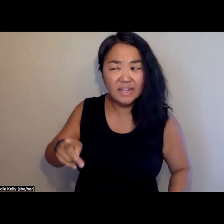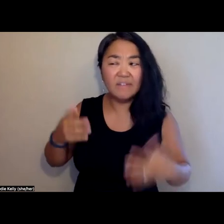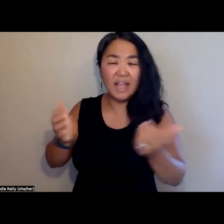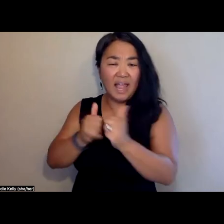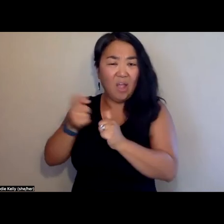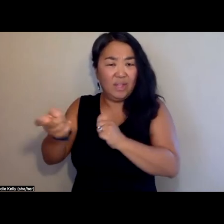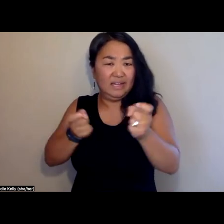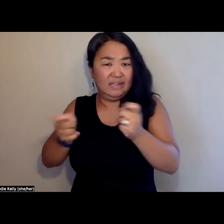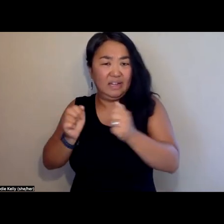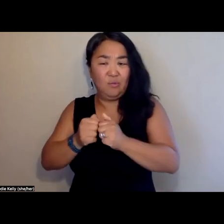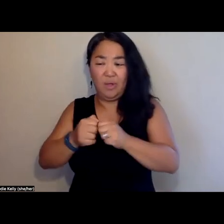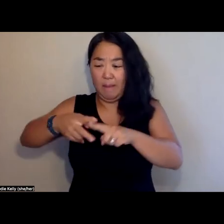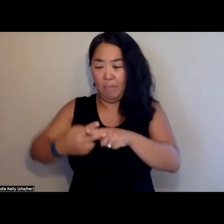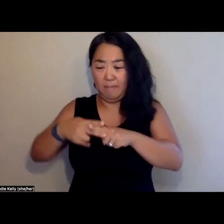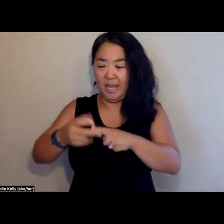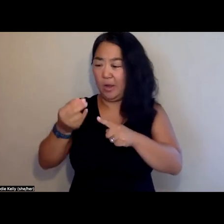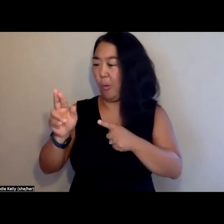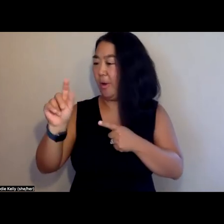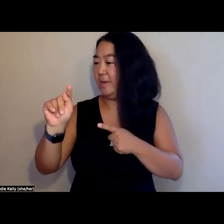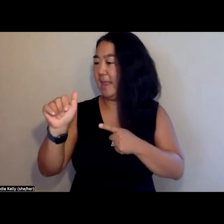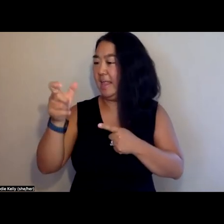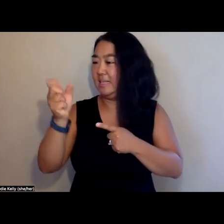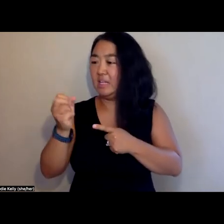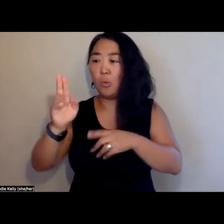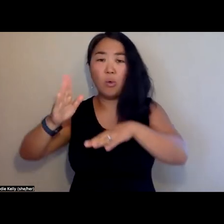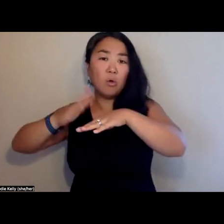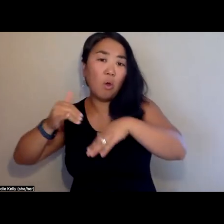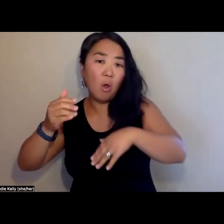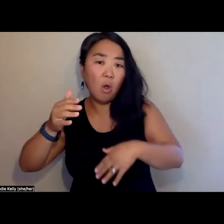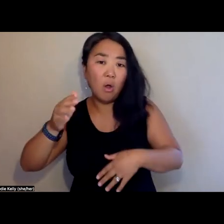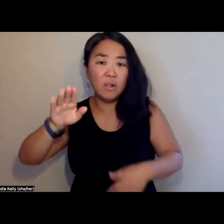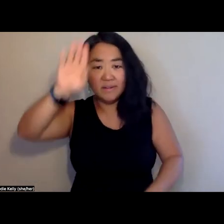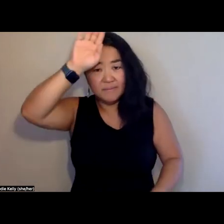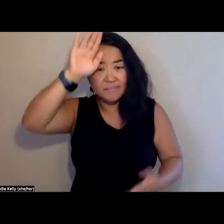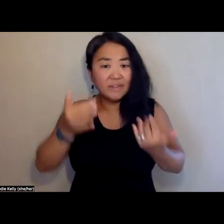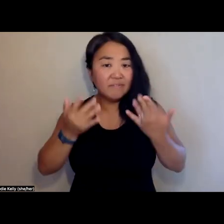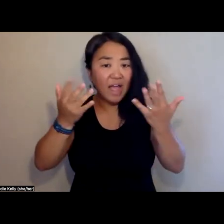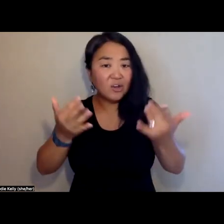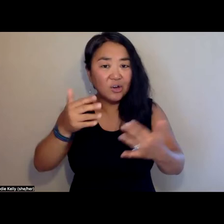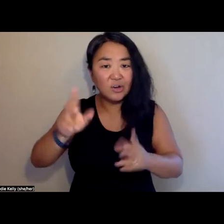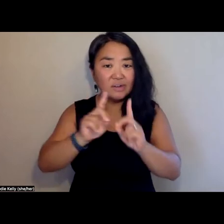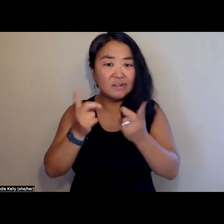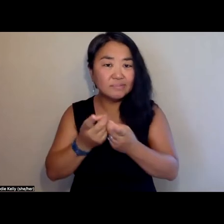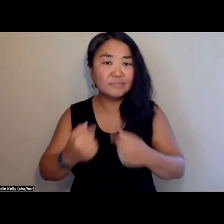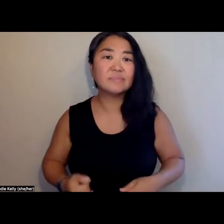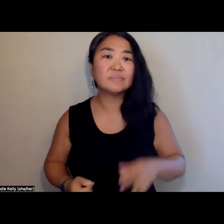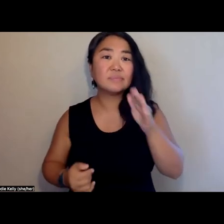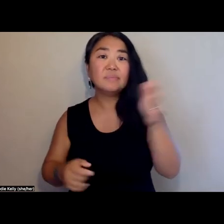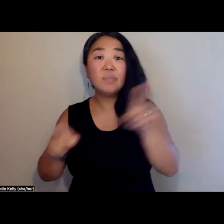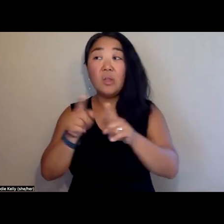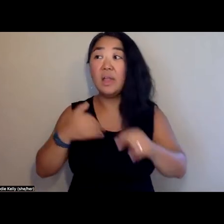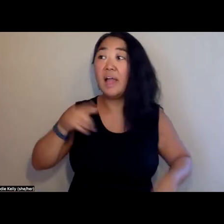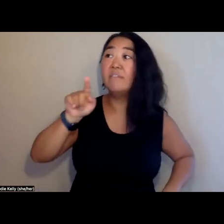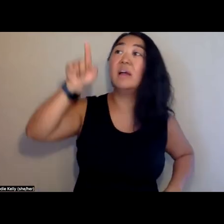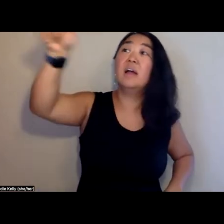or taxes or calling the fire department. There's several places. There's also in the far northeast a